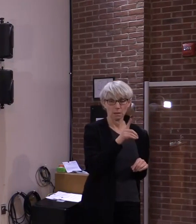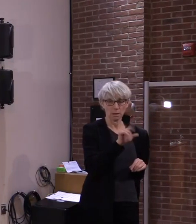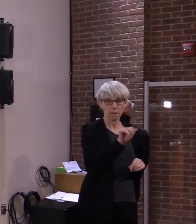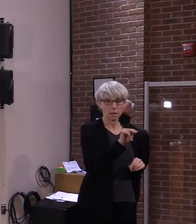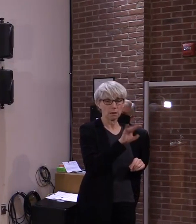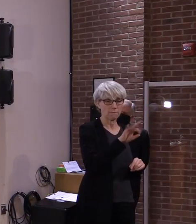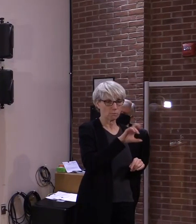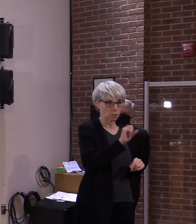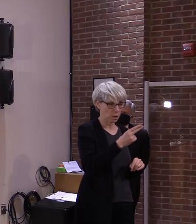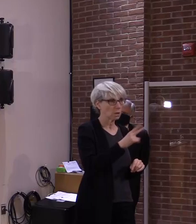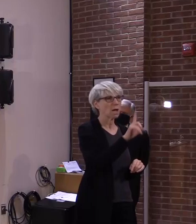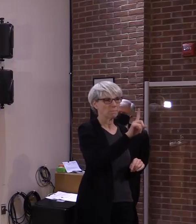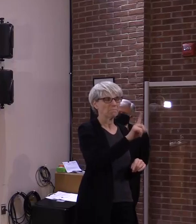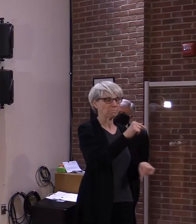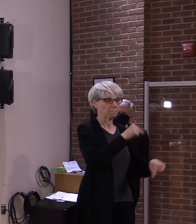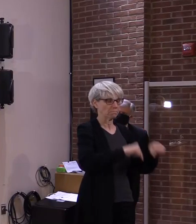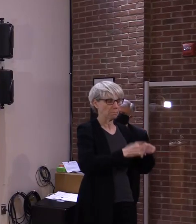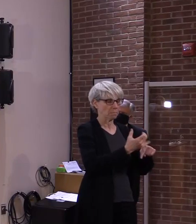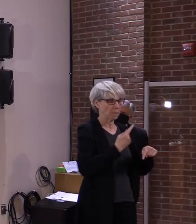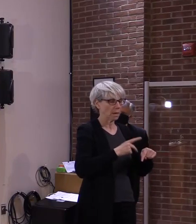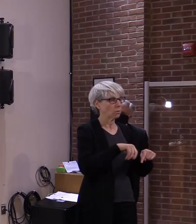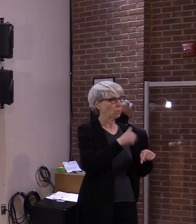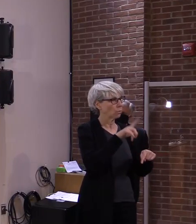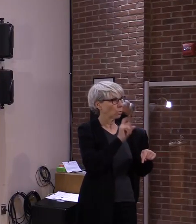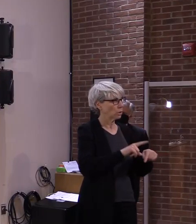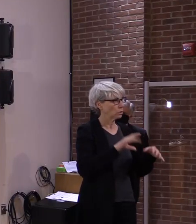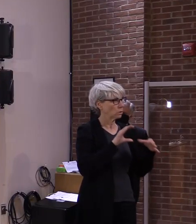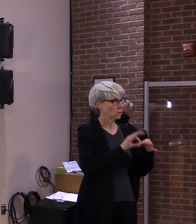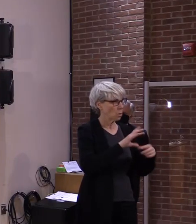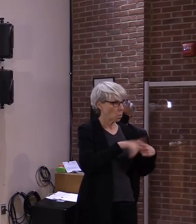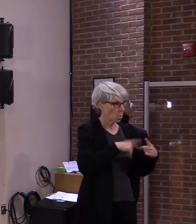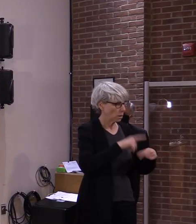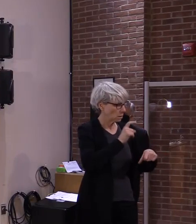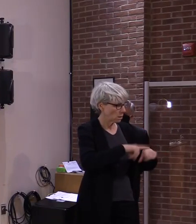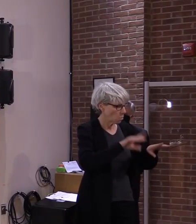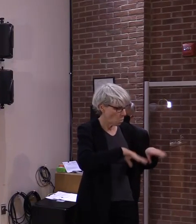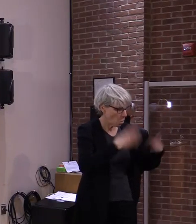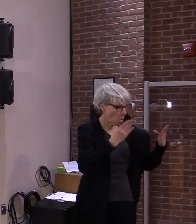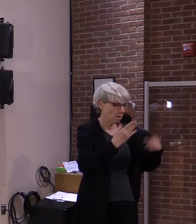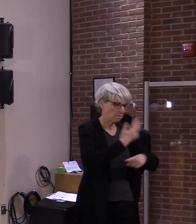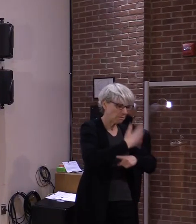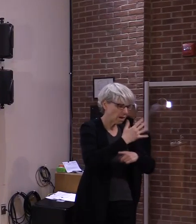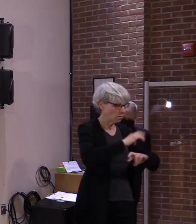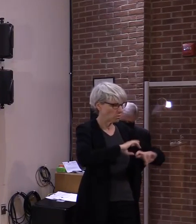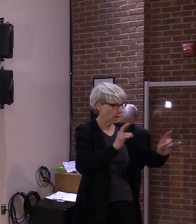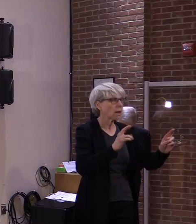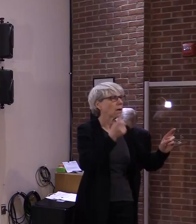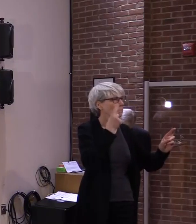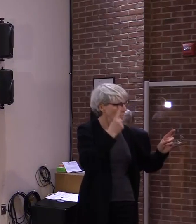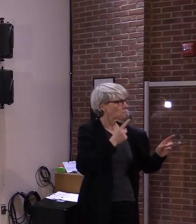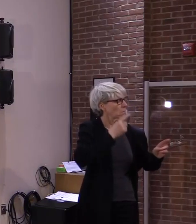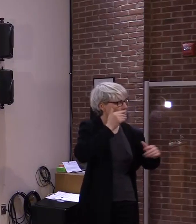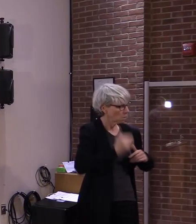in terms of the earlier question relative to reopening, our guidance is still on track, I think, for publication next week.